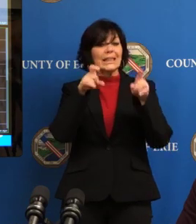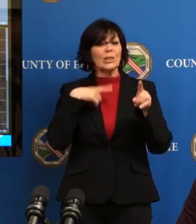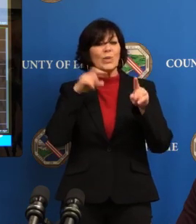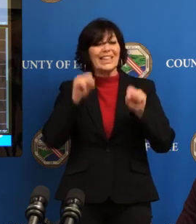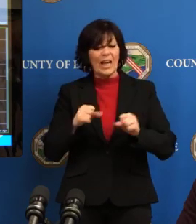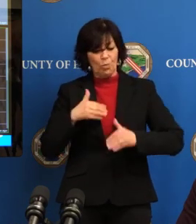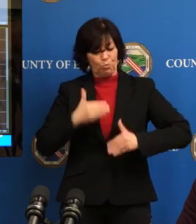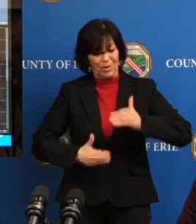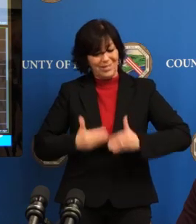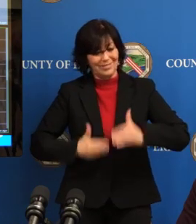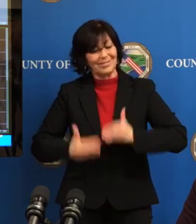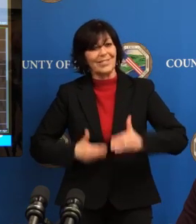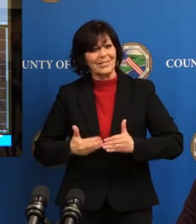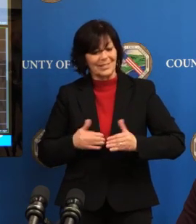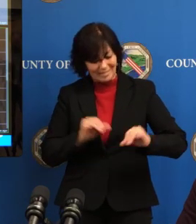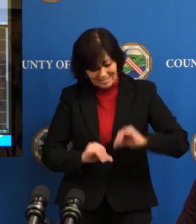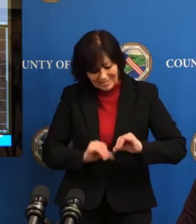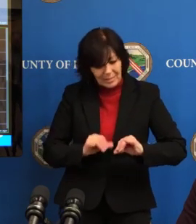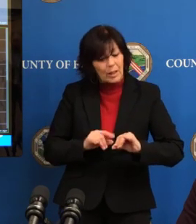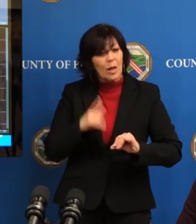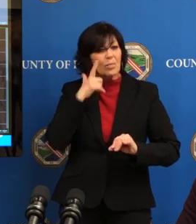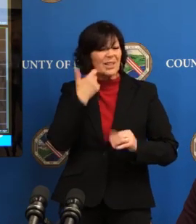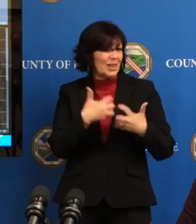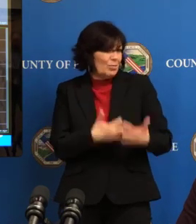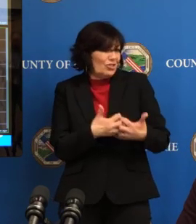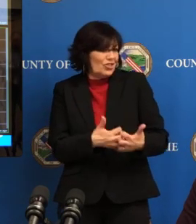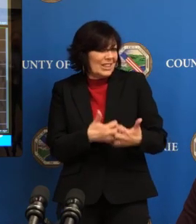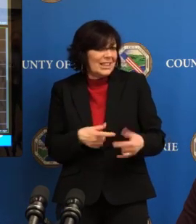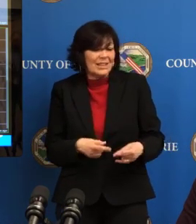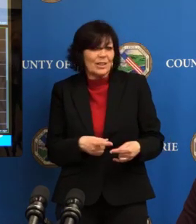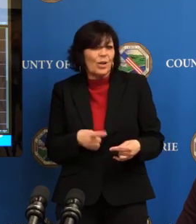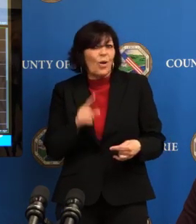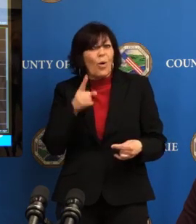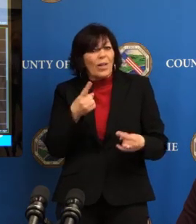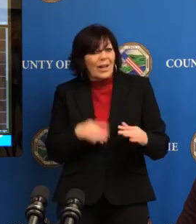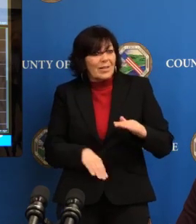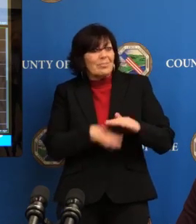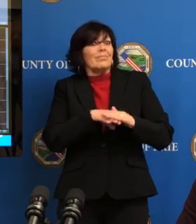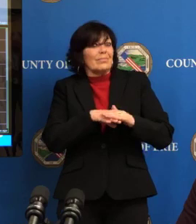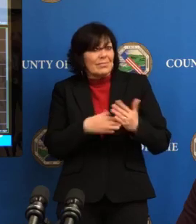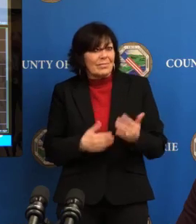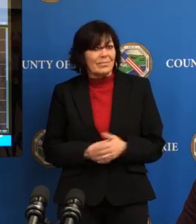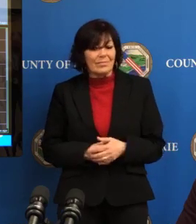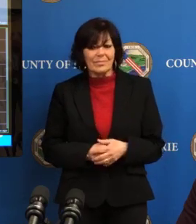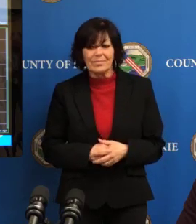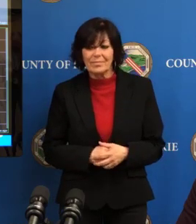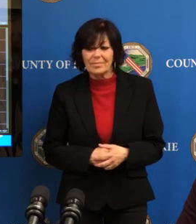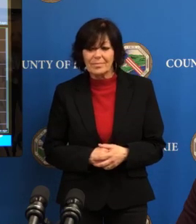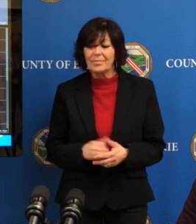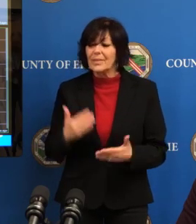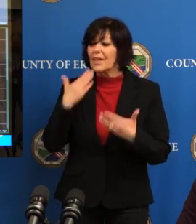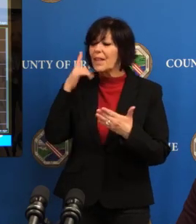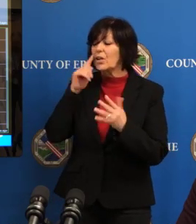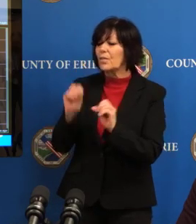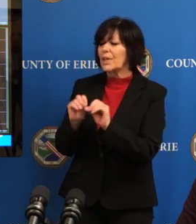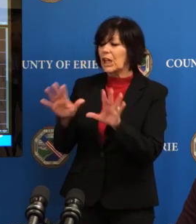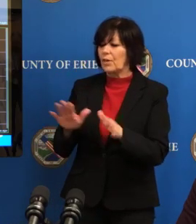can actually do per day because of the machines and capabilities that we have. Thanks for the